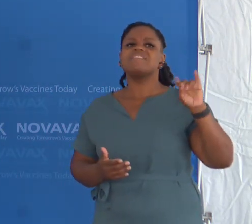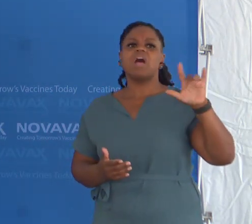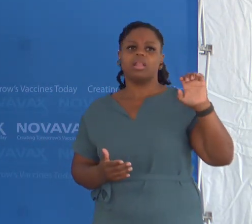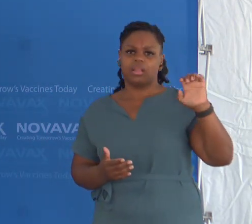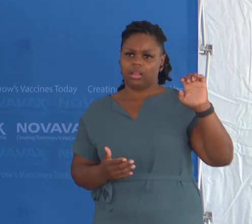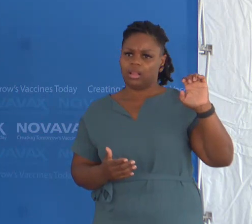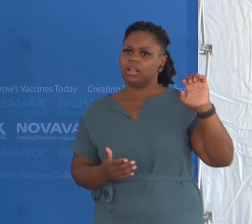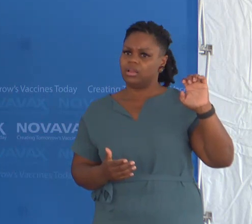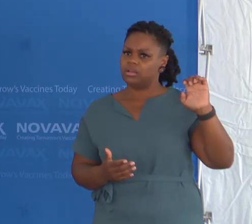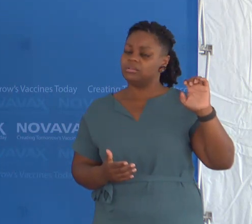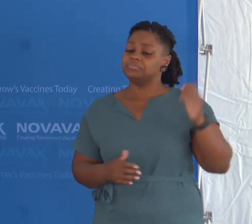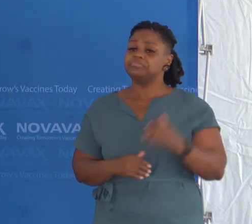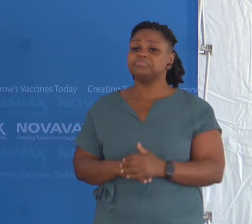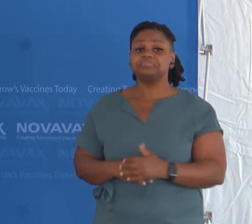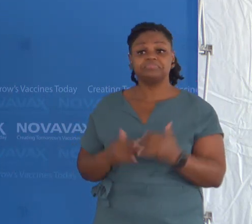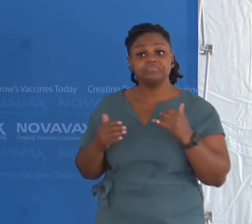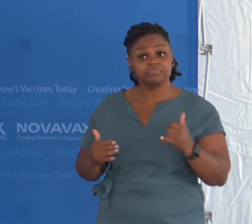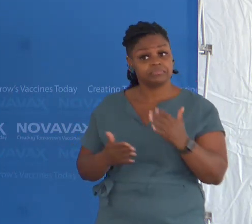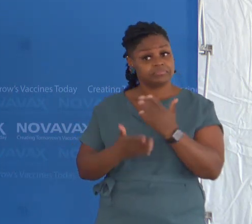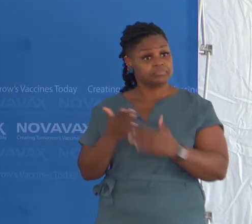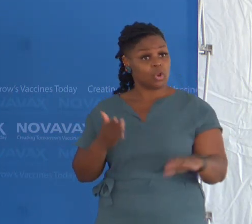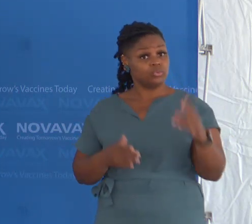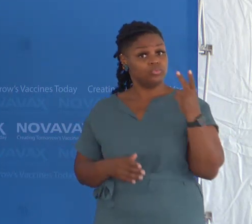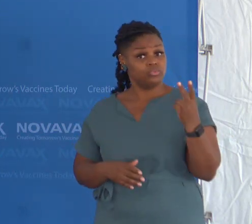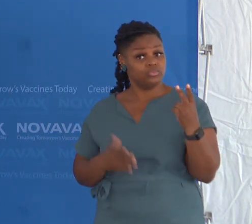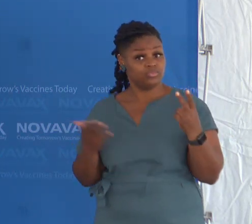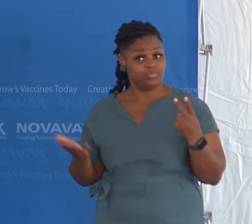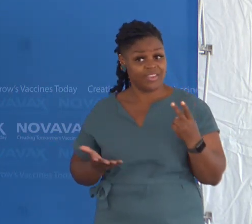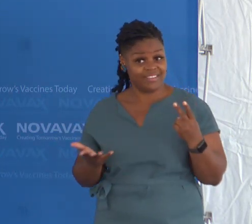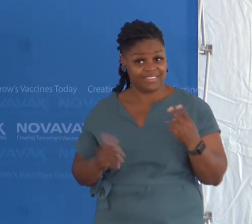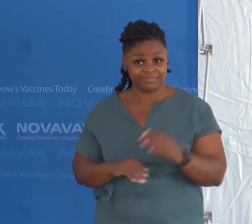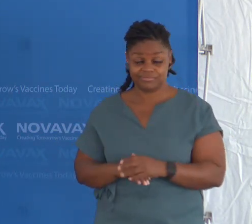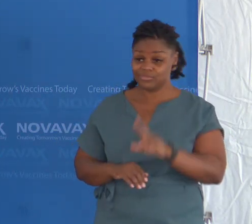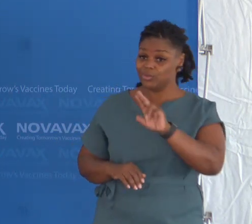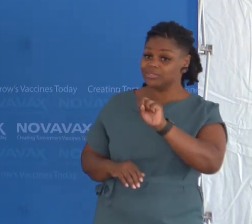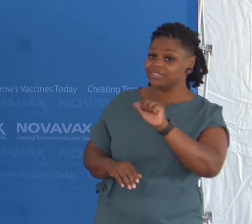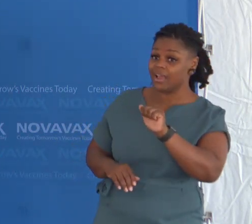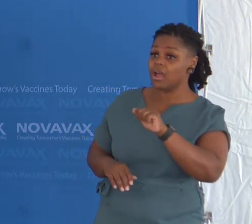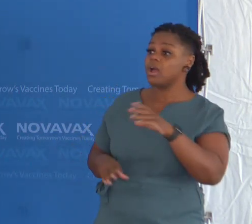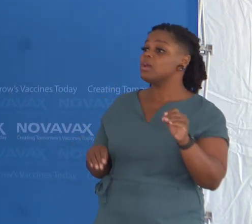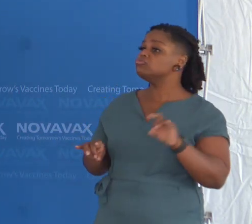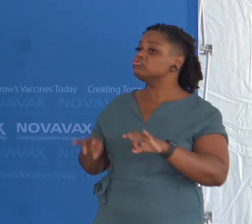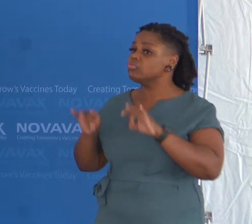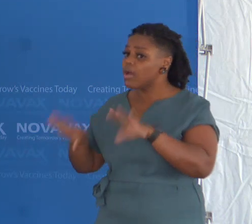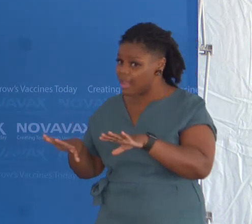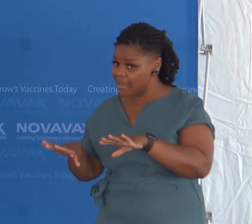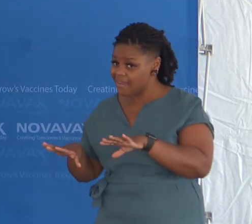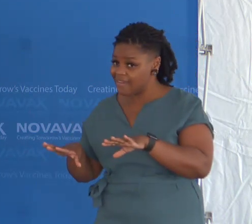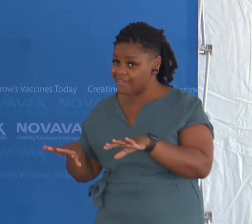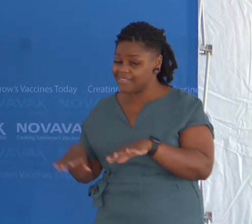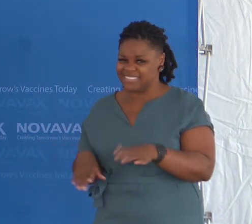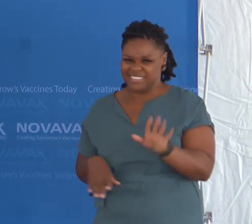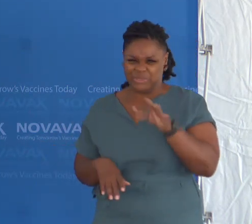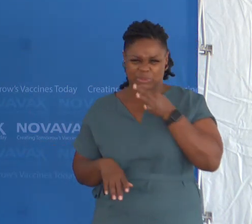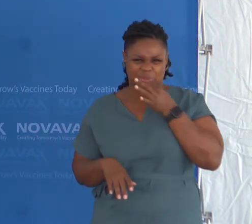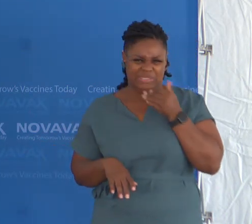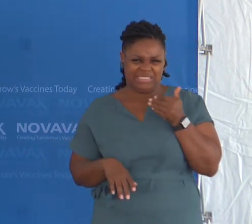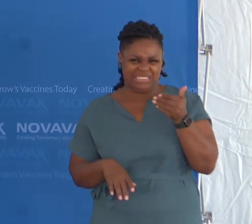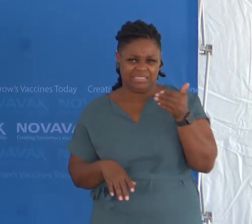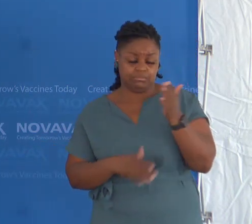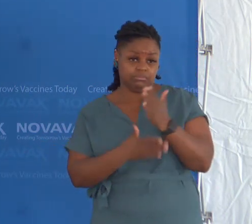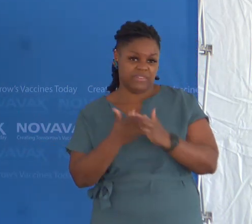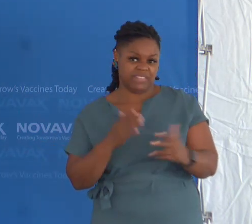2Bs right now in the US and Australia. We are about to enter 3 different phase 3 trials,